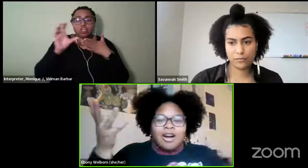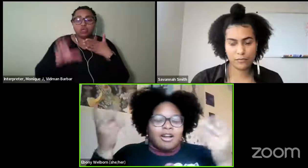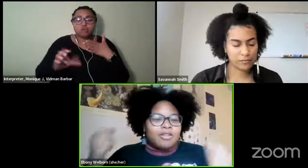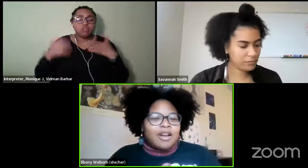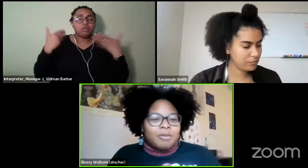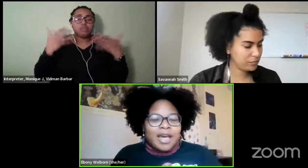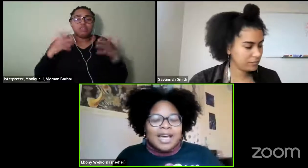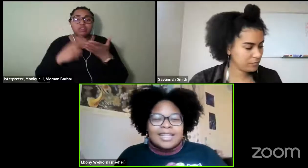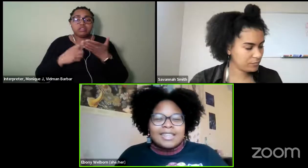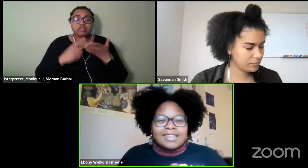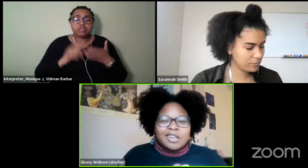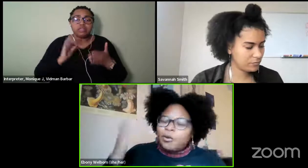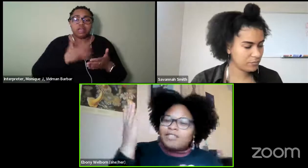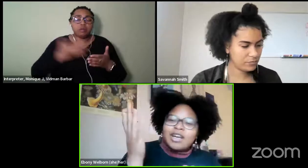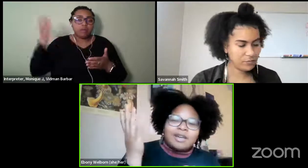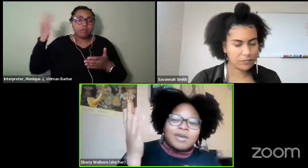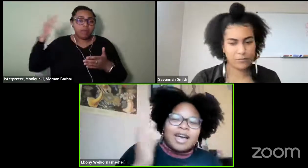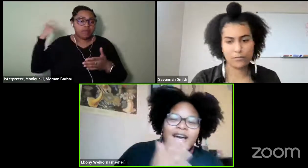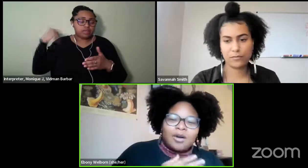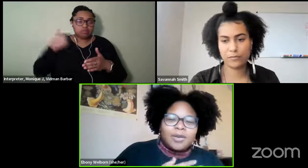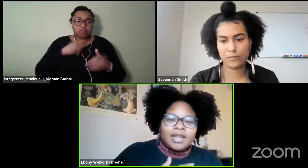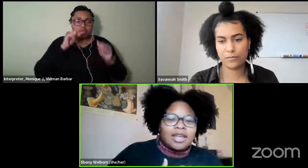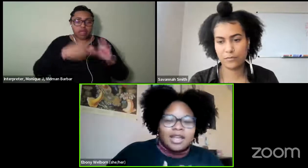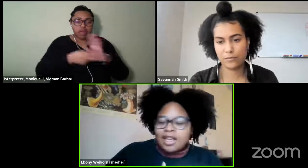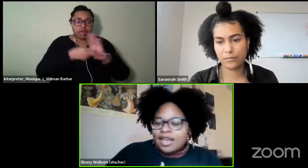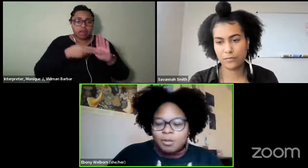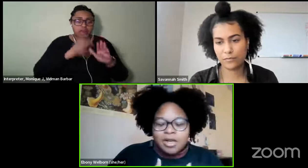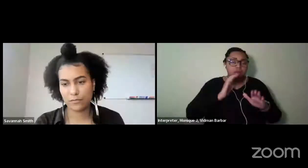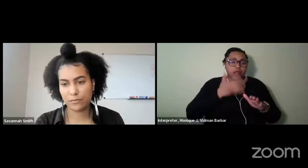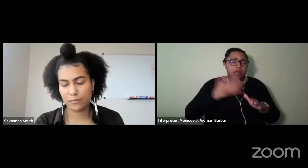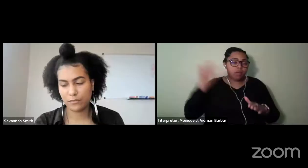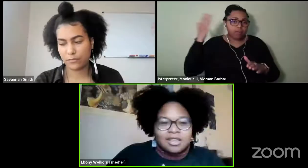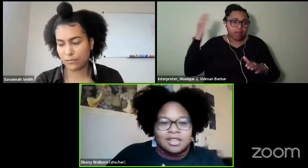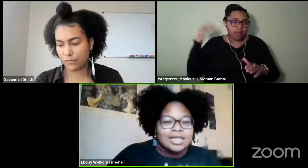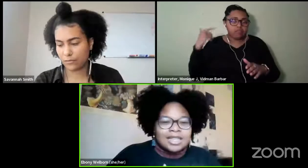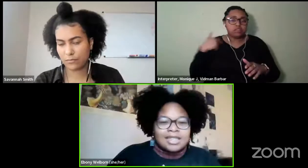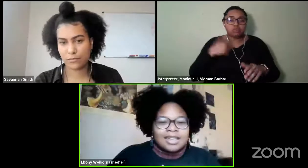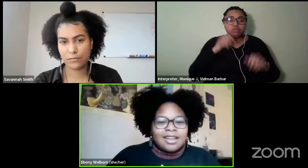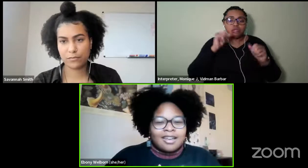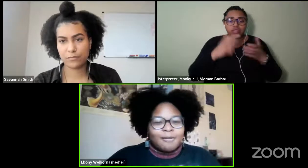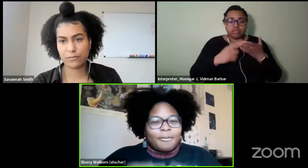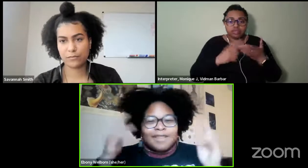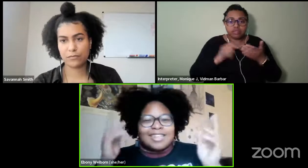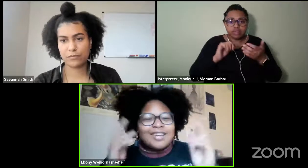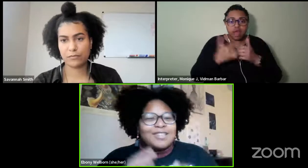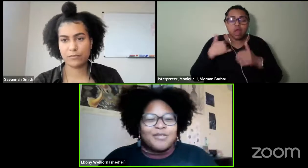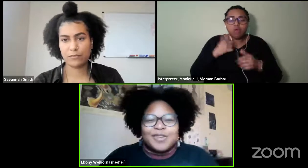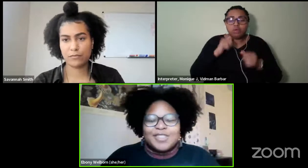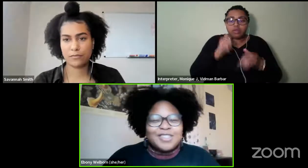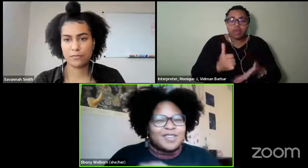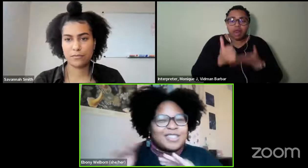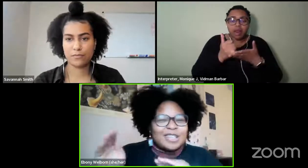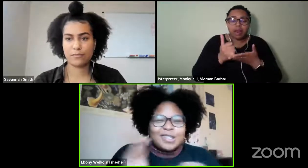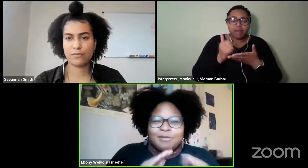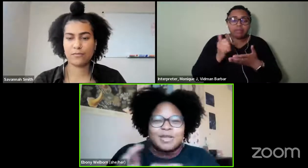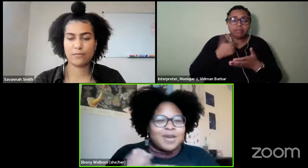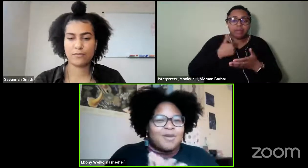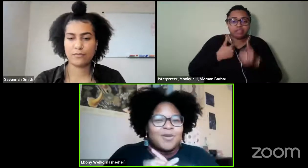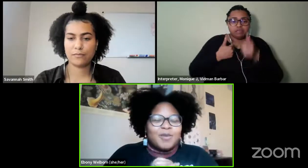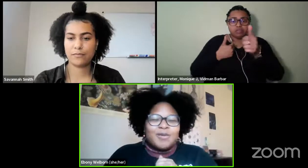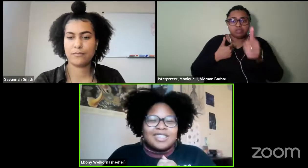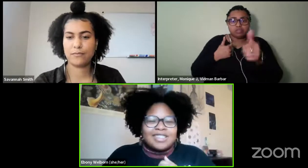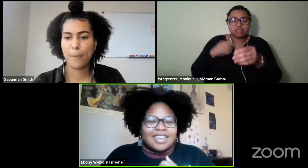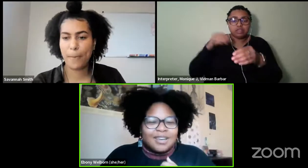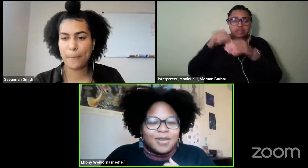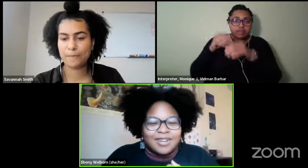past. We can call on our past. We have talked about how we can help ourselves in the present. Well, let's go to the future. So we talked a little bit